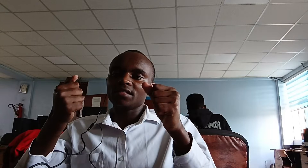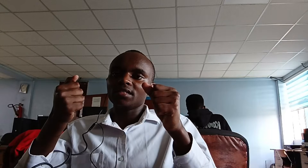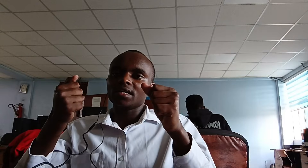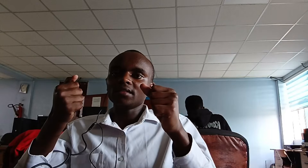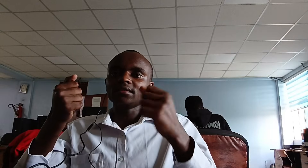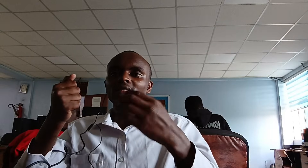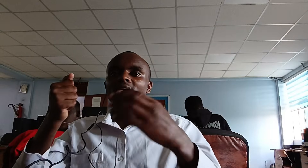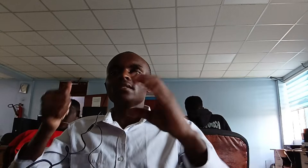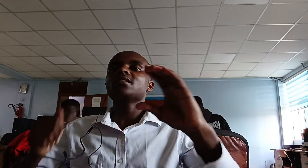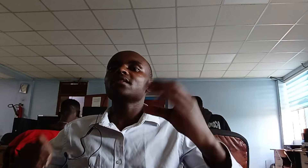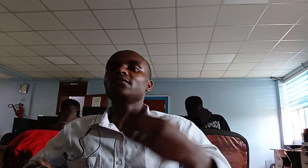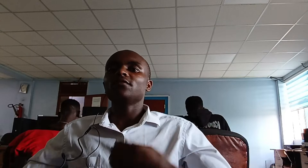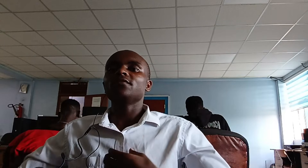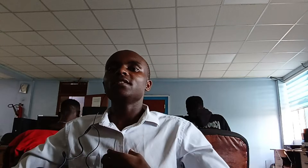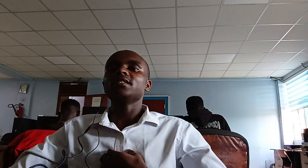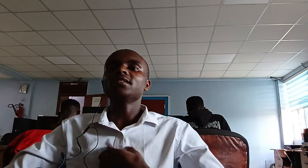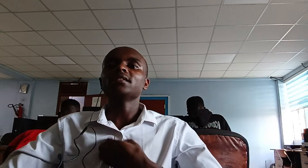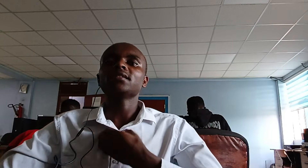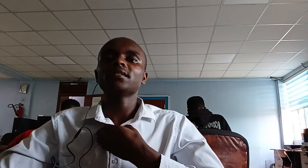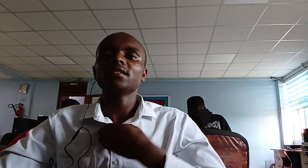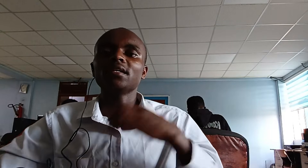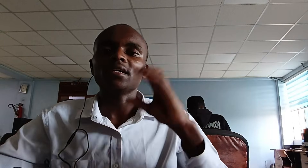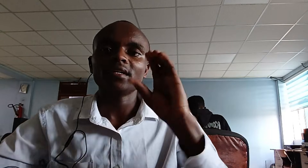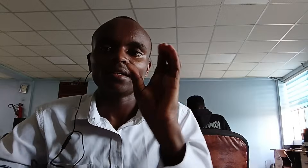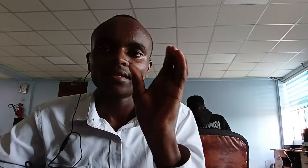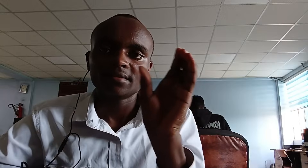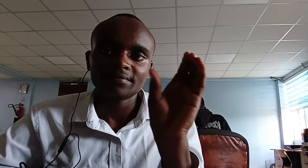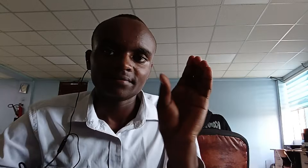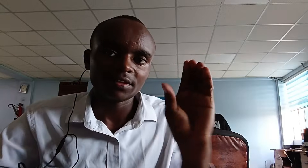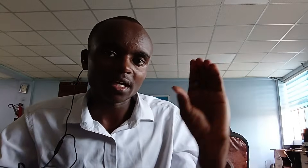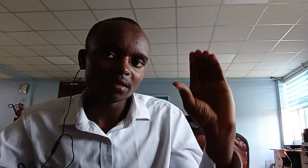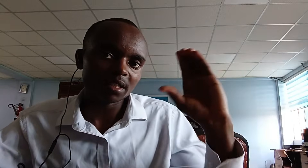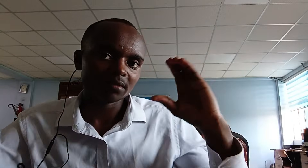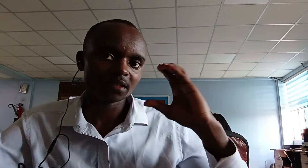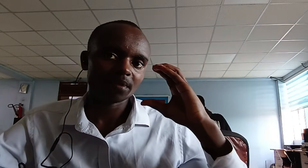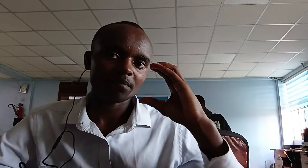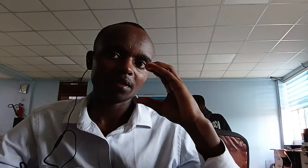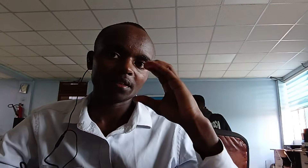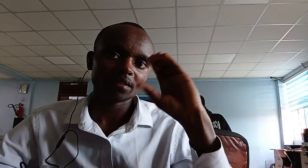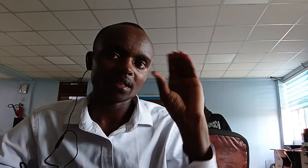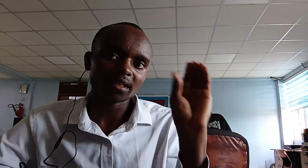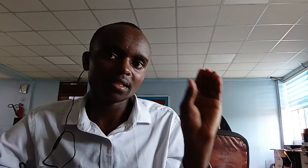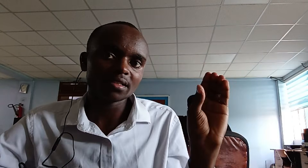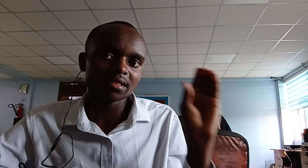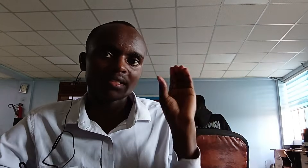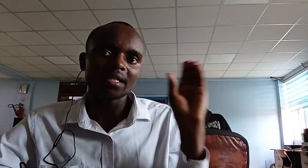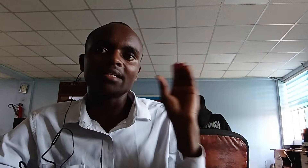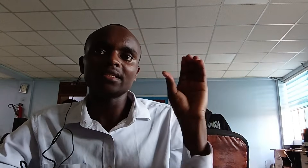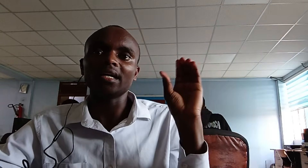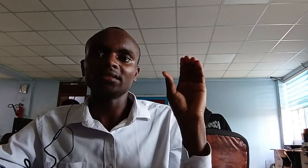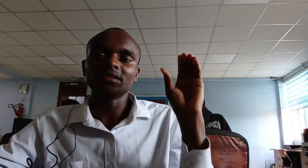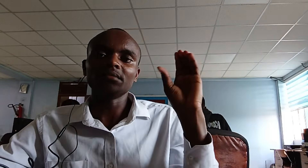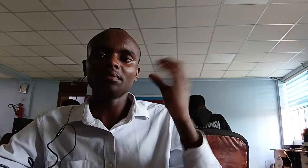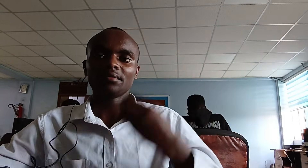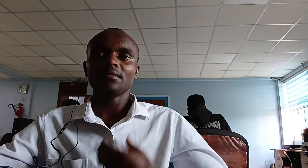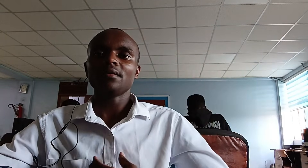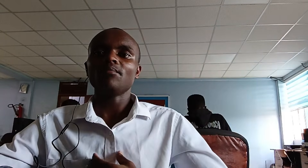visitor. This is the sign for visit. The hand must be placed like this. It's like C hand shape, but